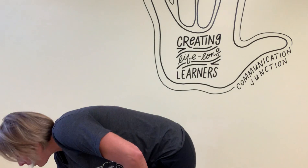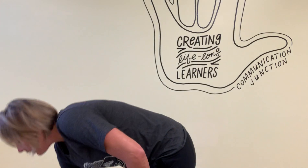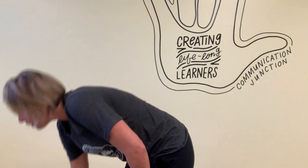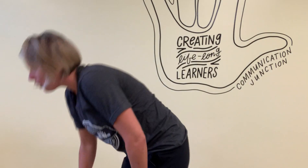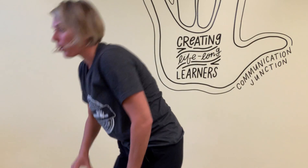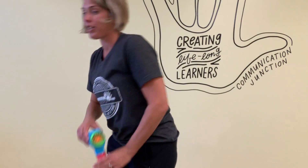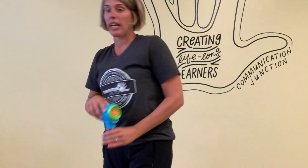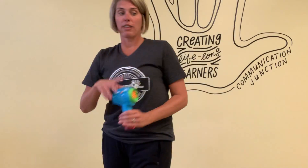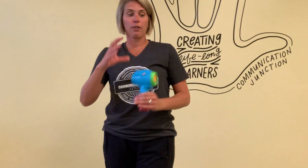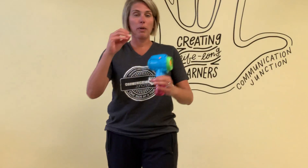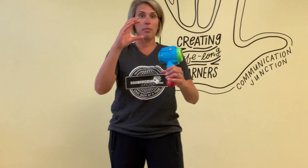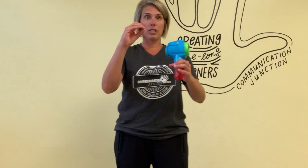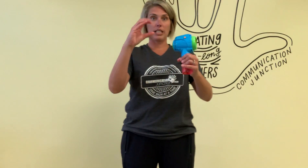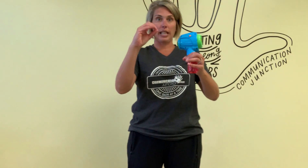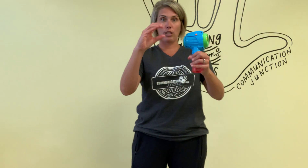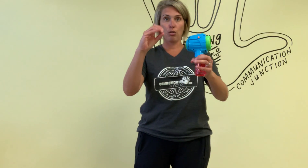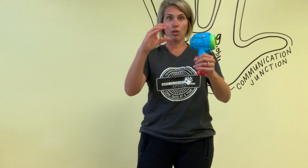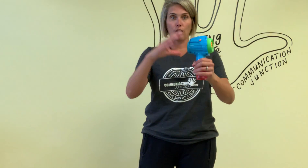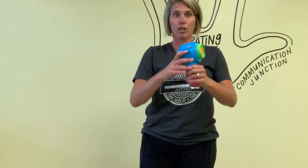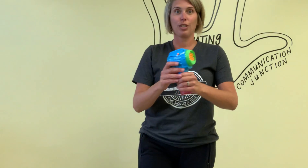So our sign for bubbles is like 2 circles